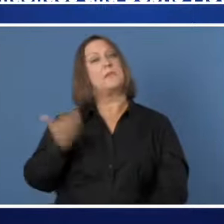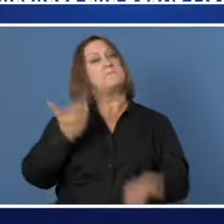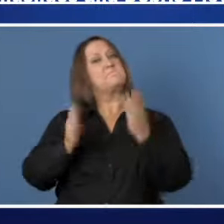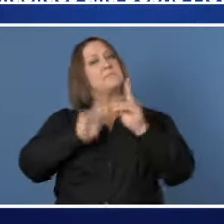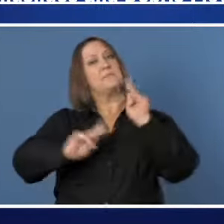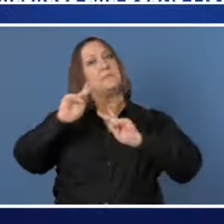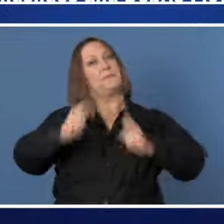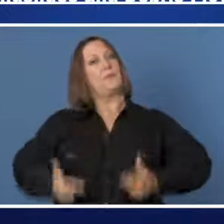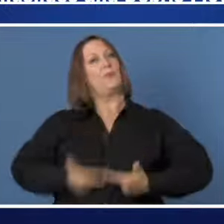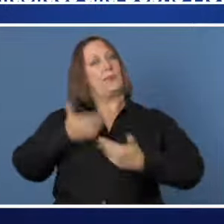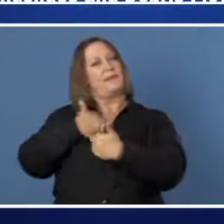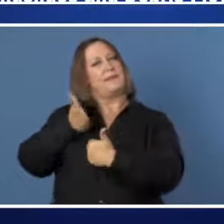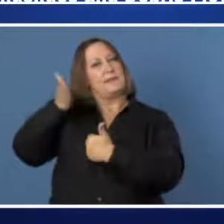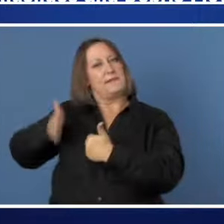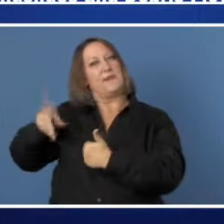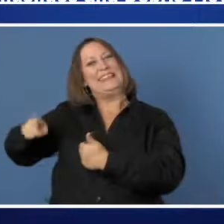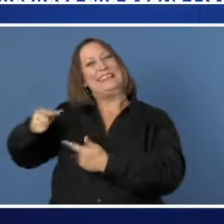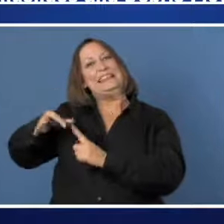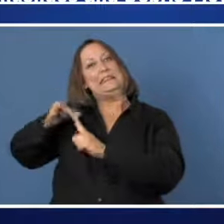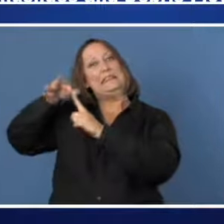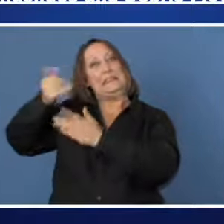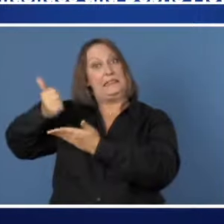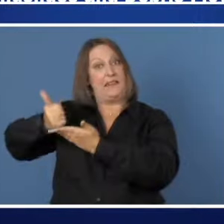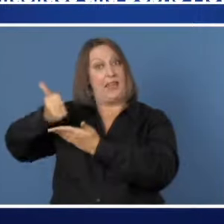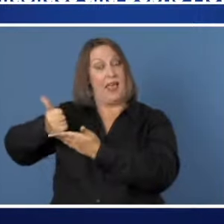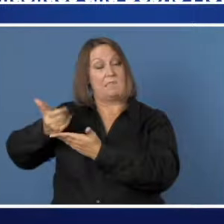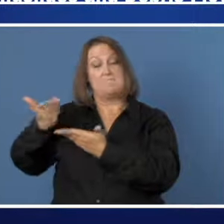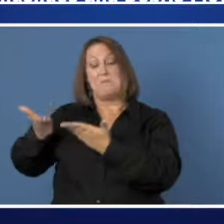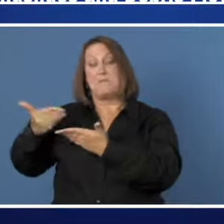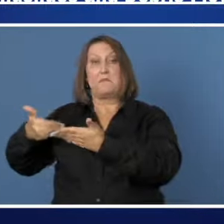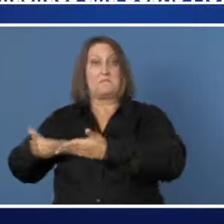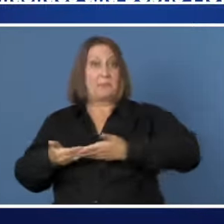Help a neighbor who may require special assistance.